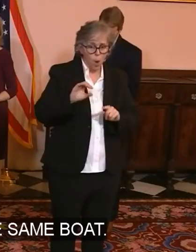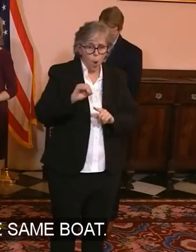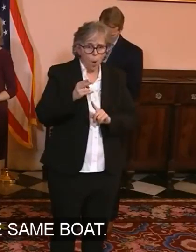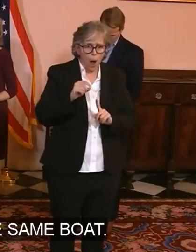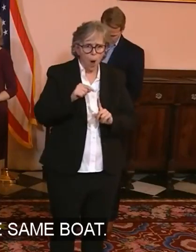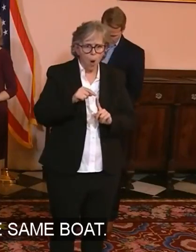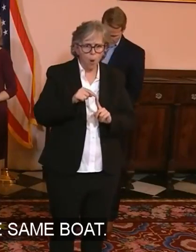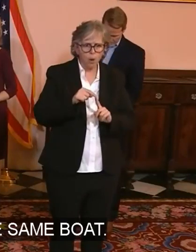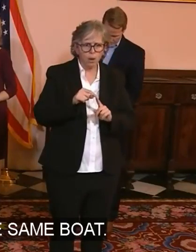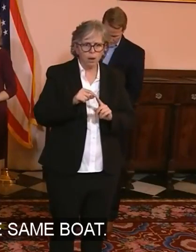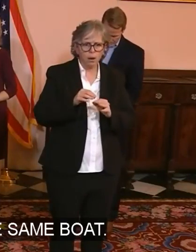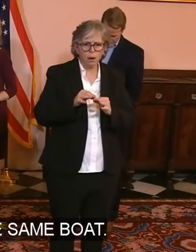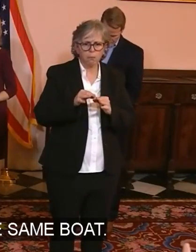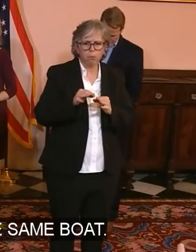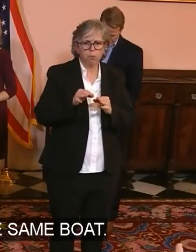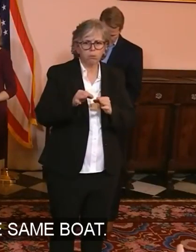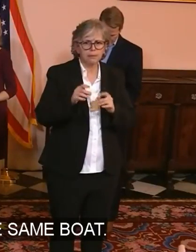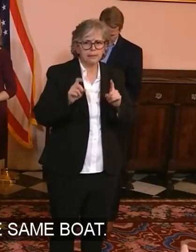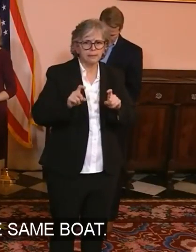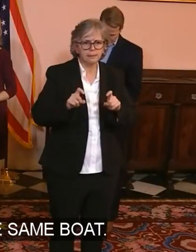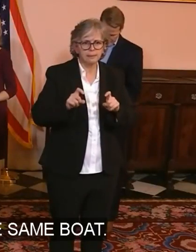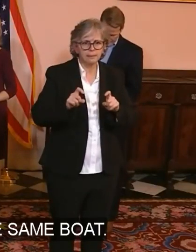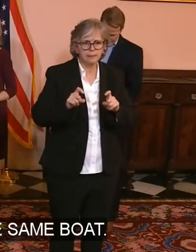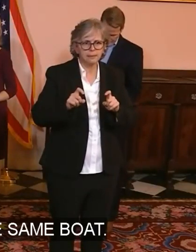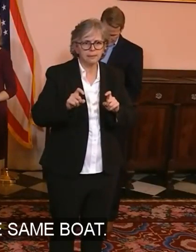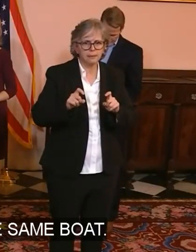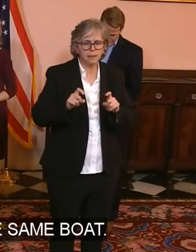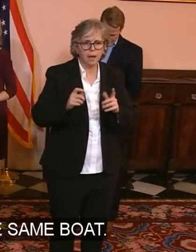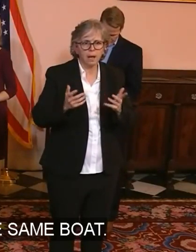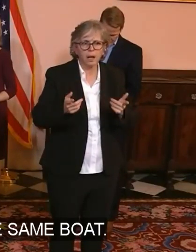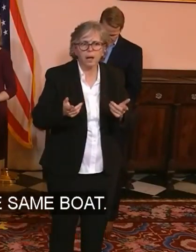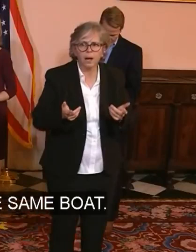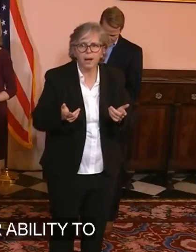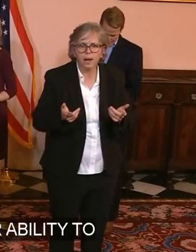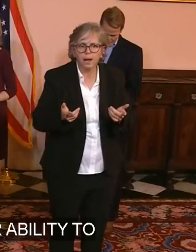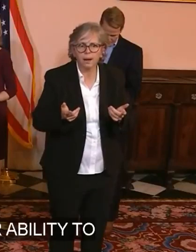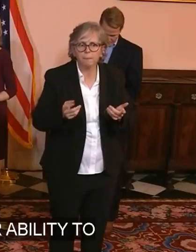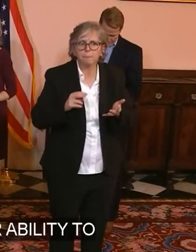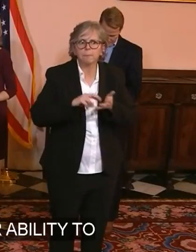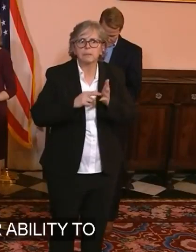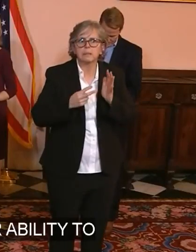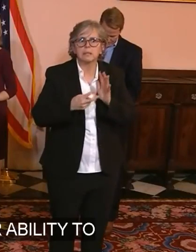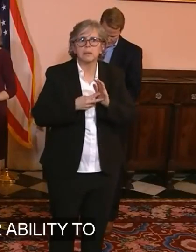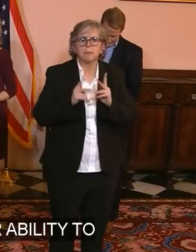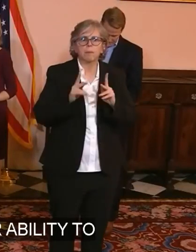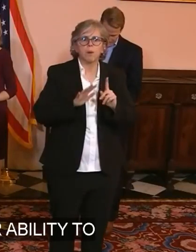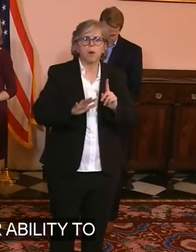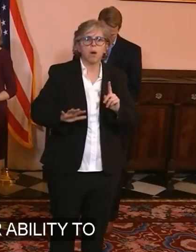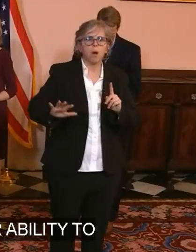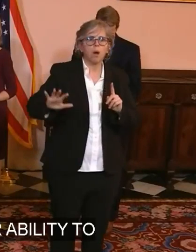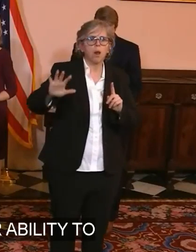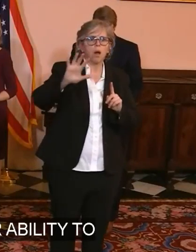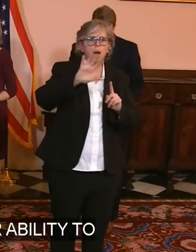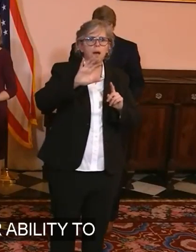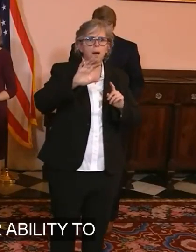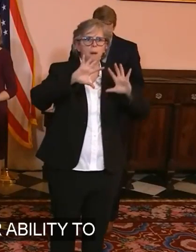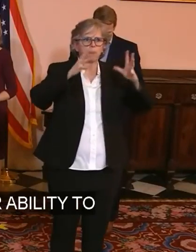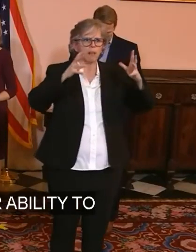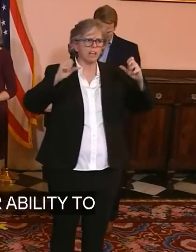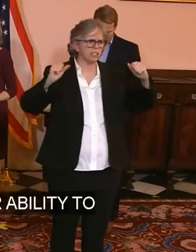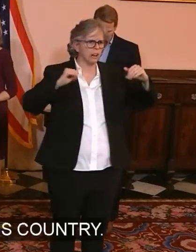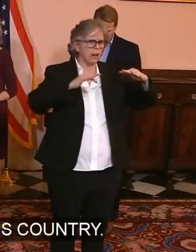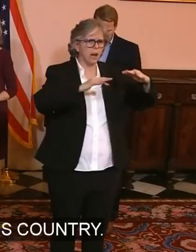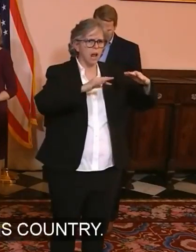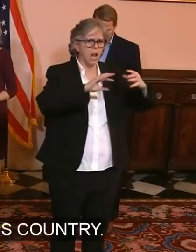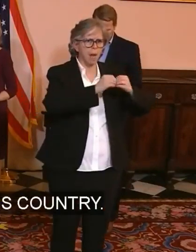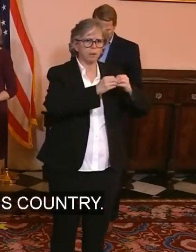is actually the 7th most populous state in this country. We are 11.7 million, give or